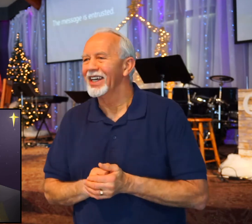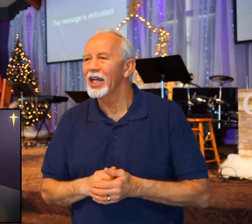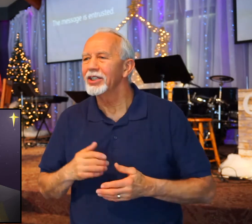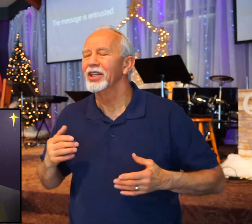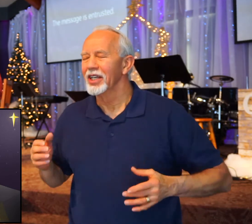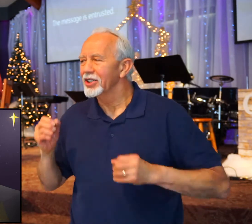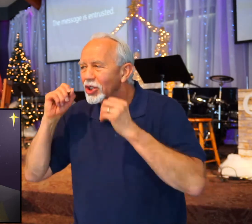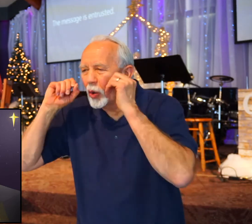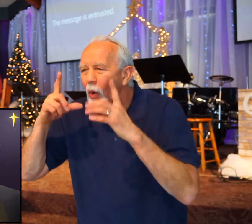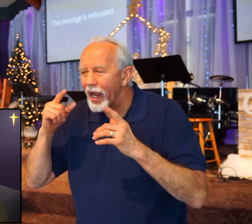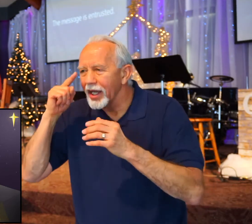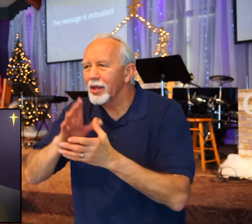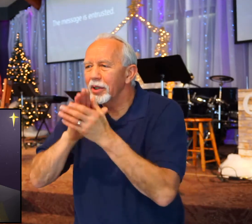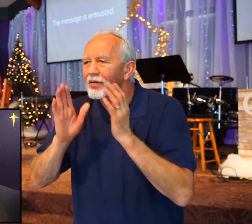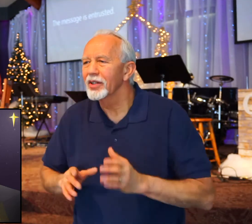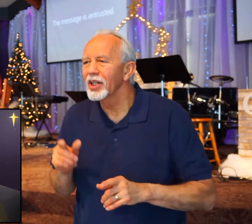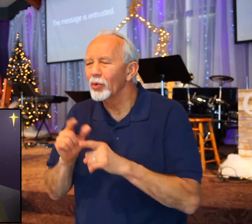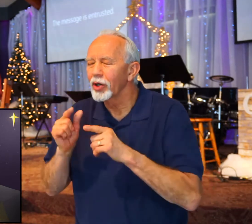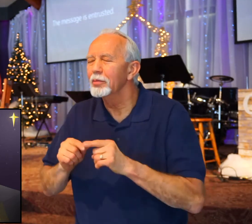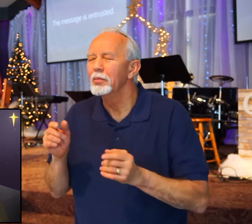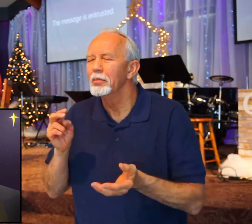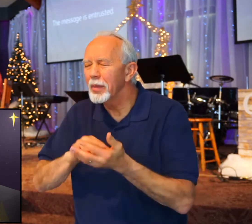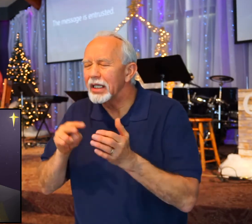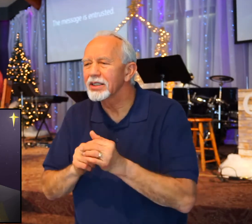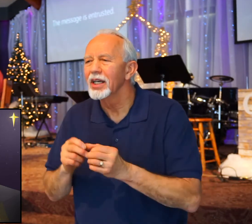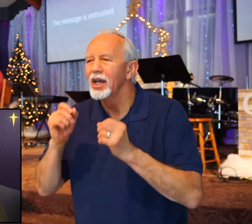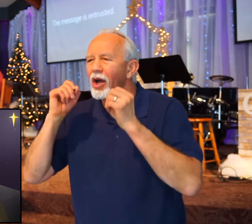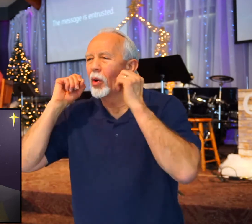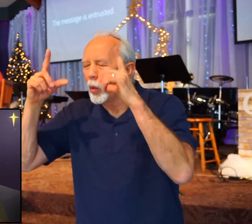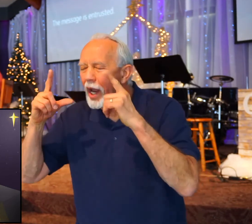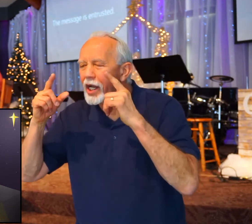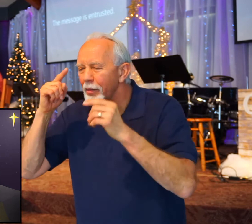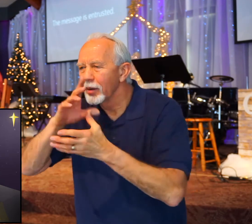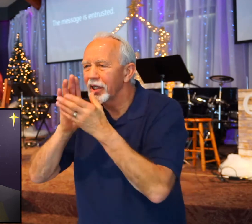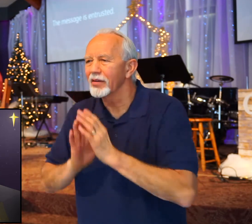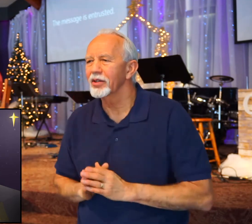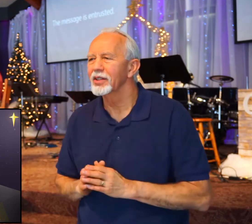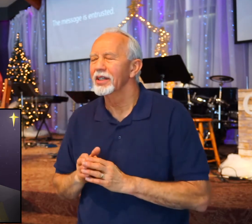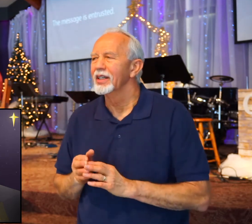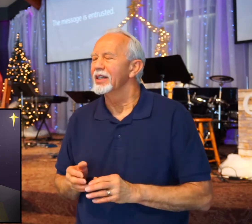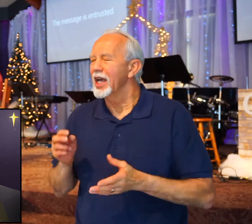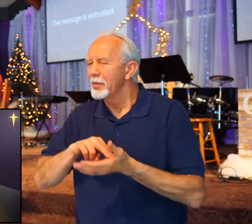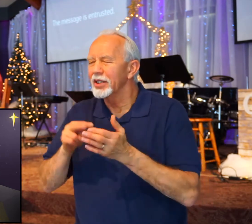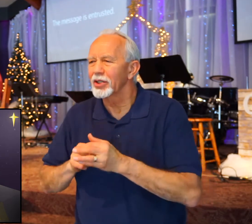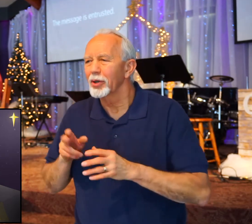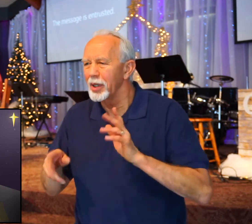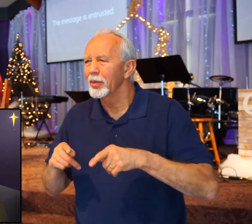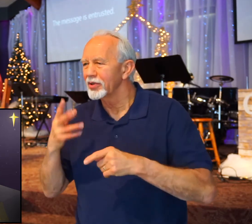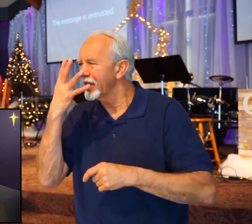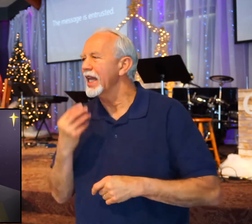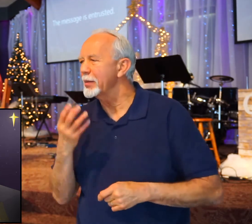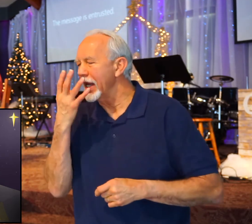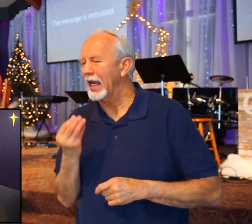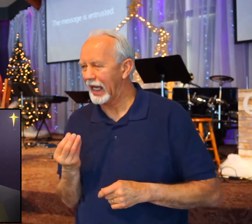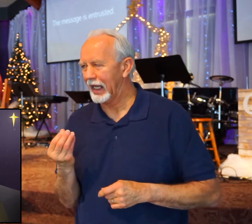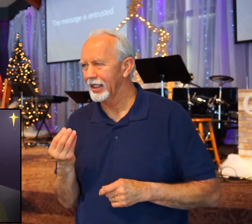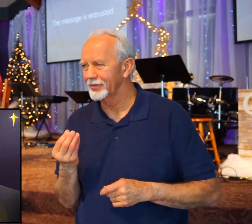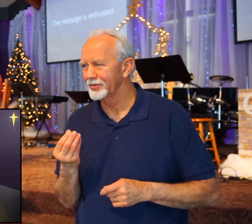up the believers, and the word literally means wake up. Wake up, which implies there were people sleeping.